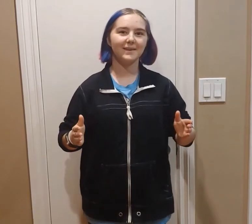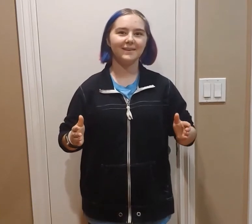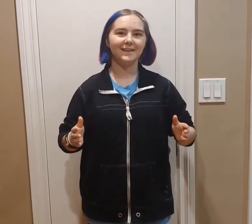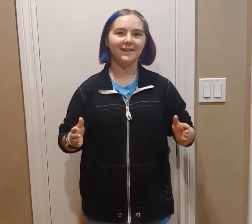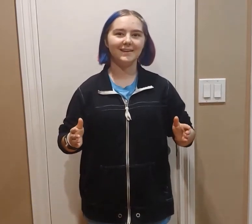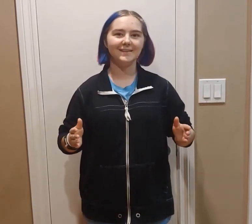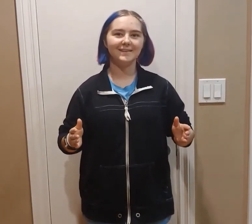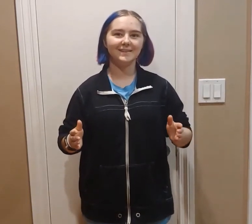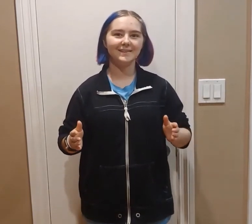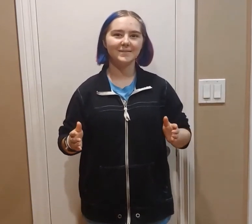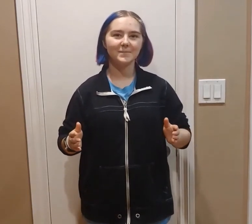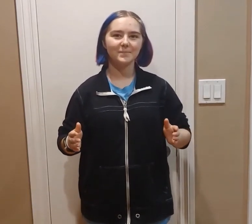and then